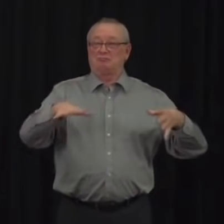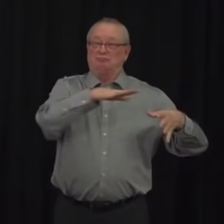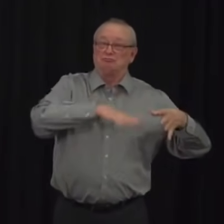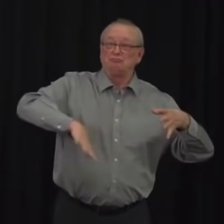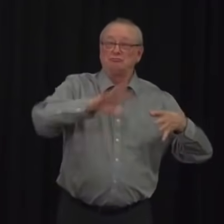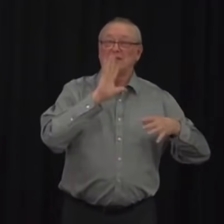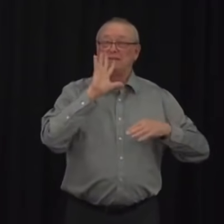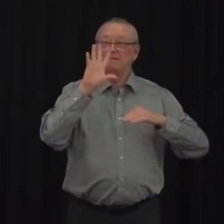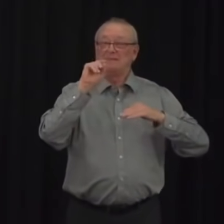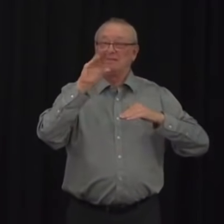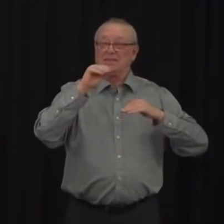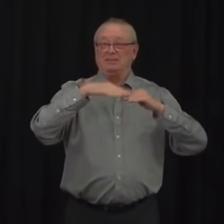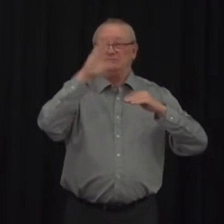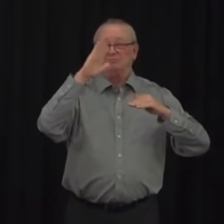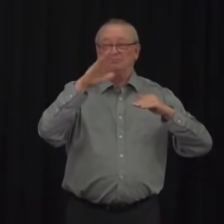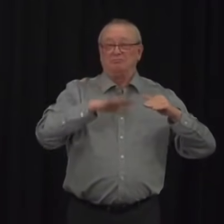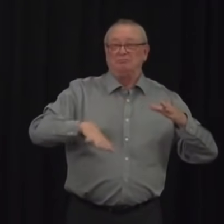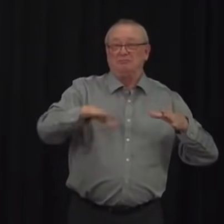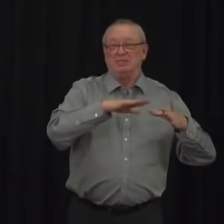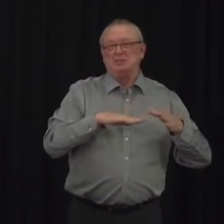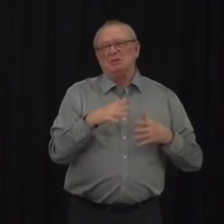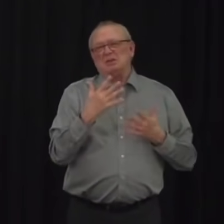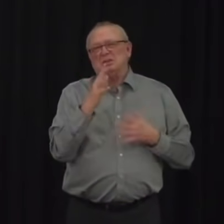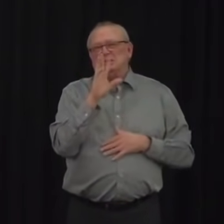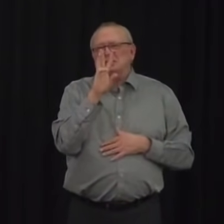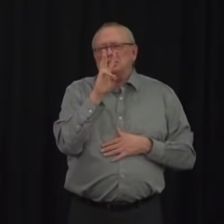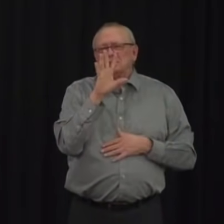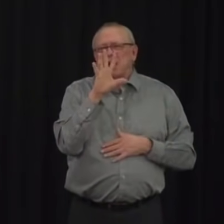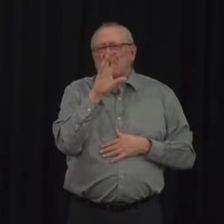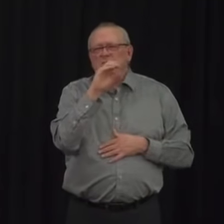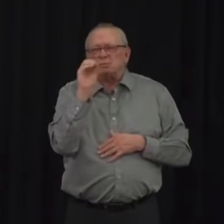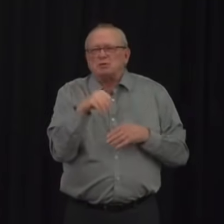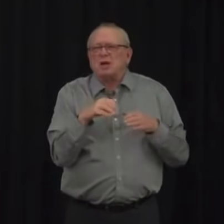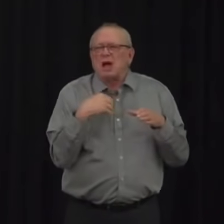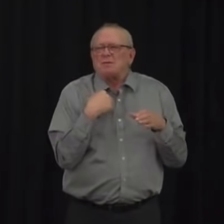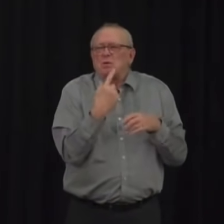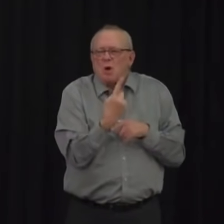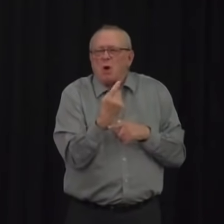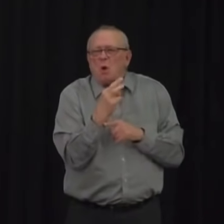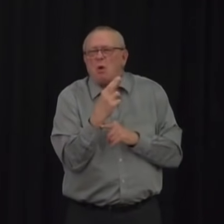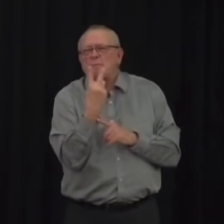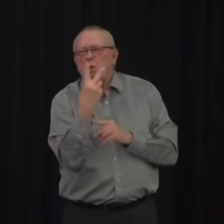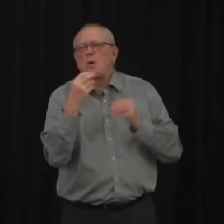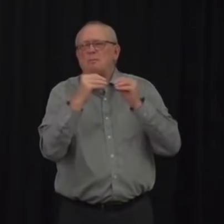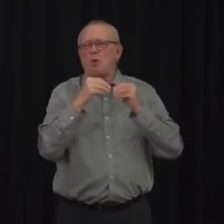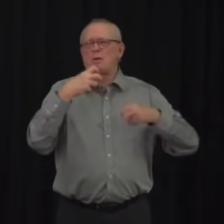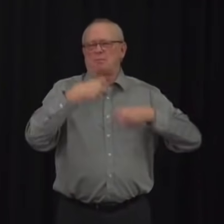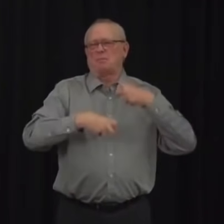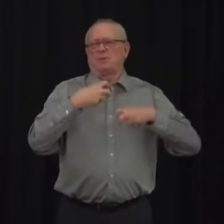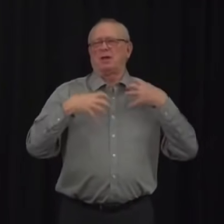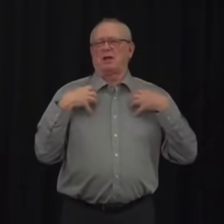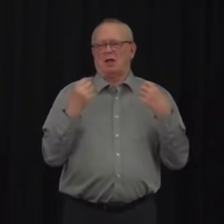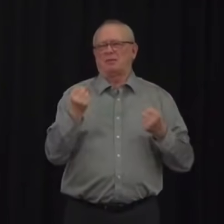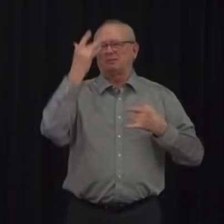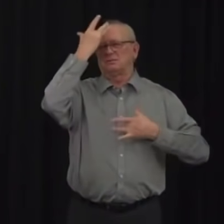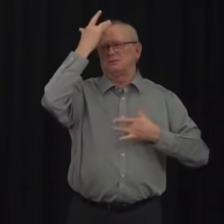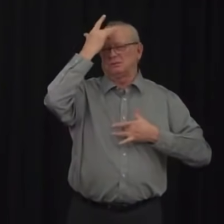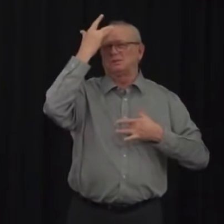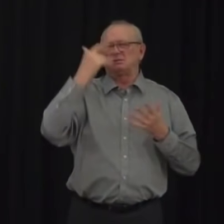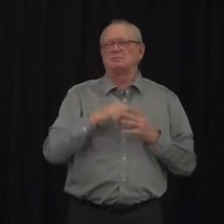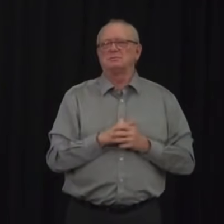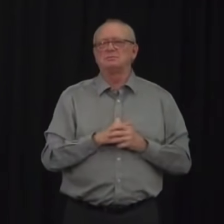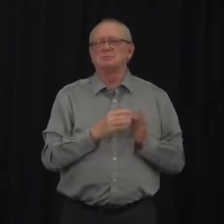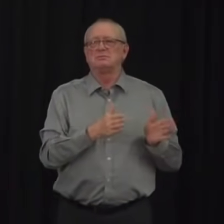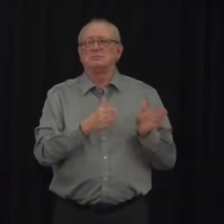have one or more chronic conditions. When looking just at men in Alberta, more than half of men over